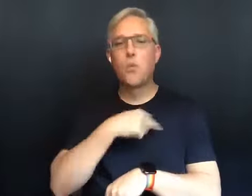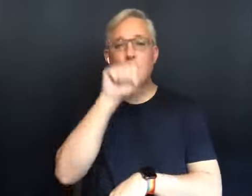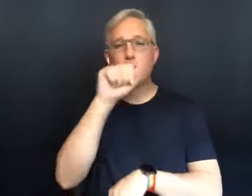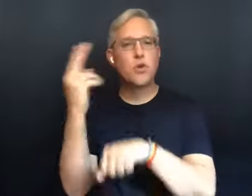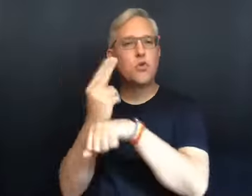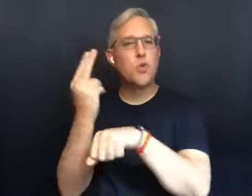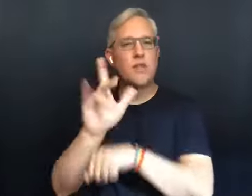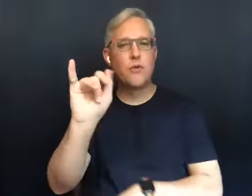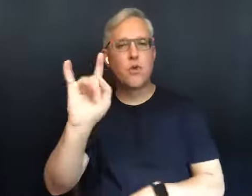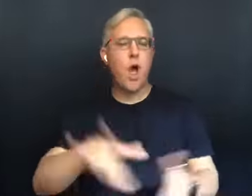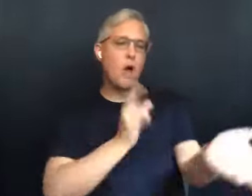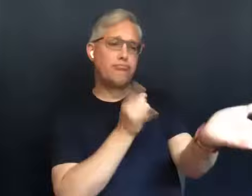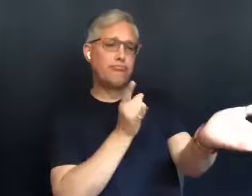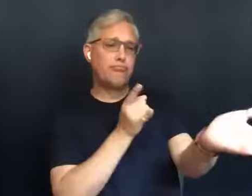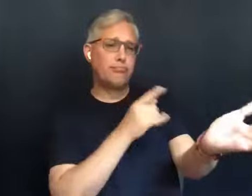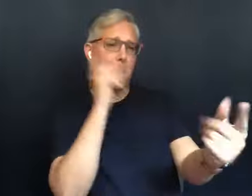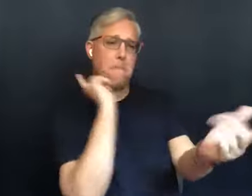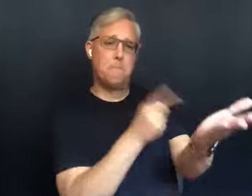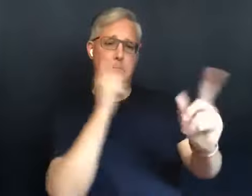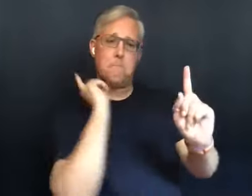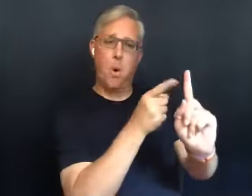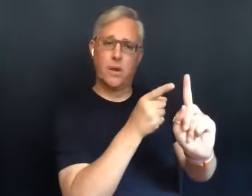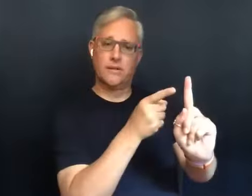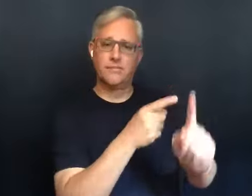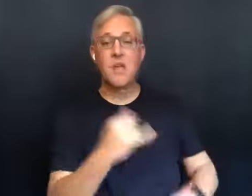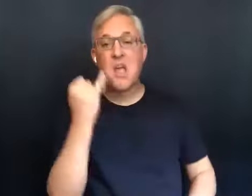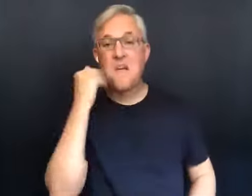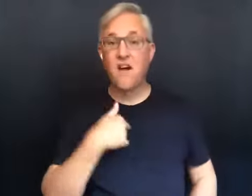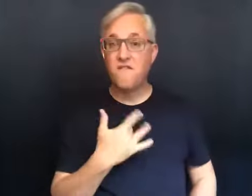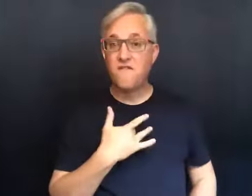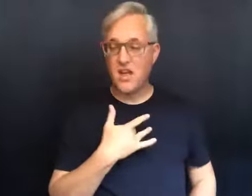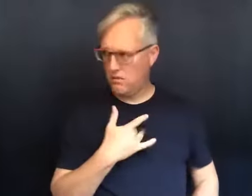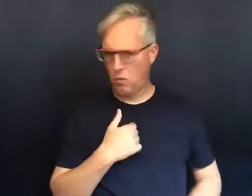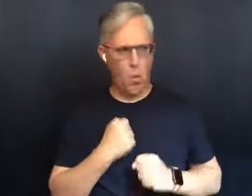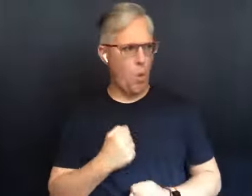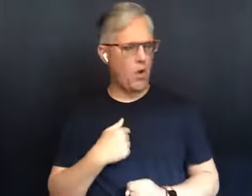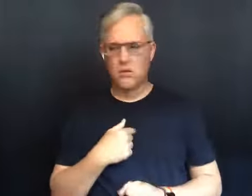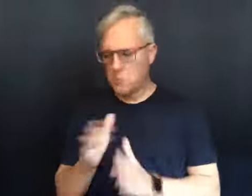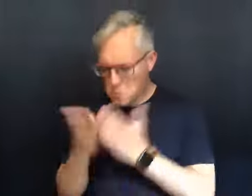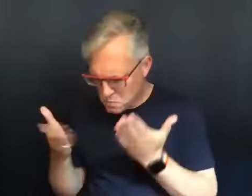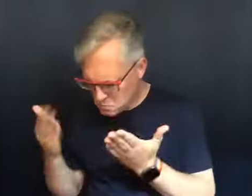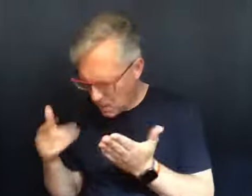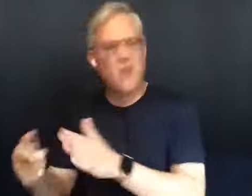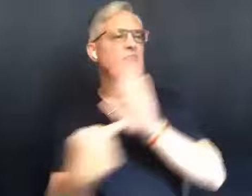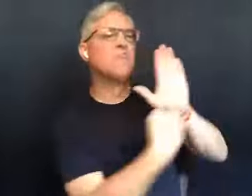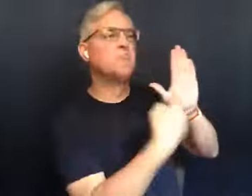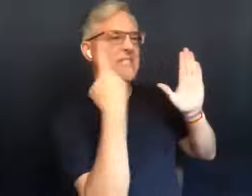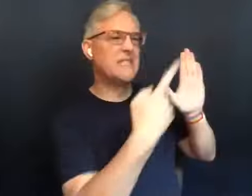I call it, our pet rock or our little thing. We love to use literature to prove points. I do.